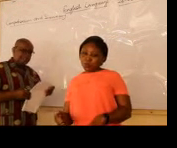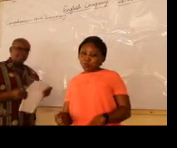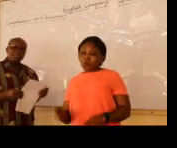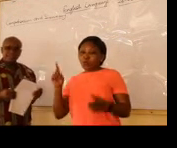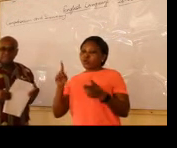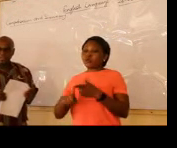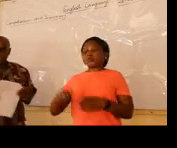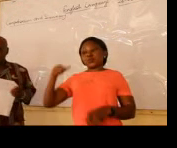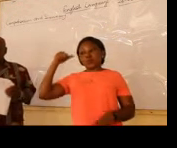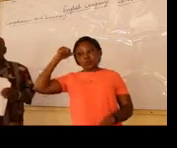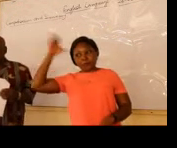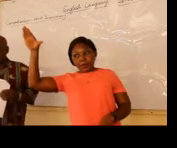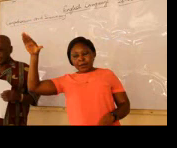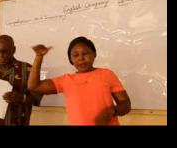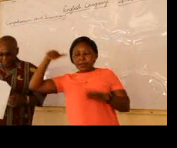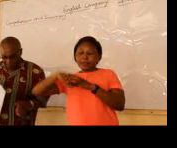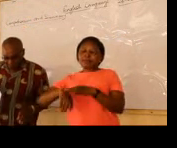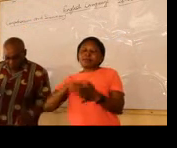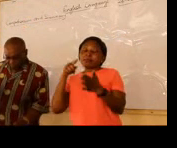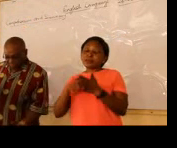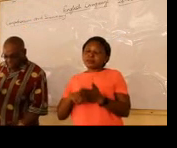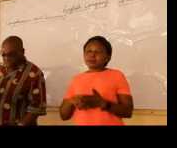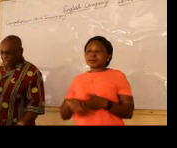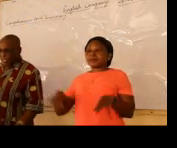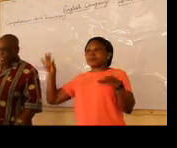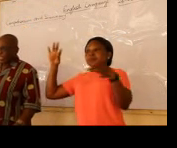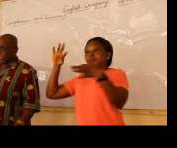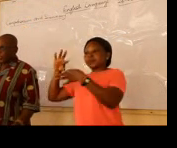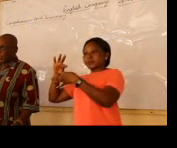to man in this sentence.